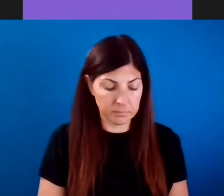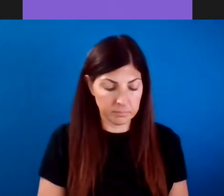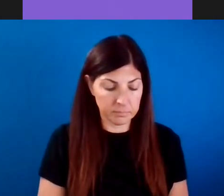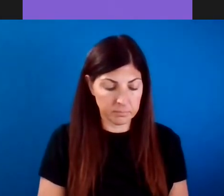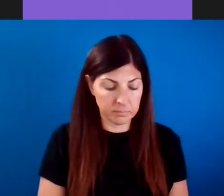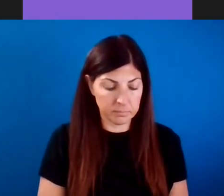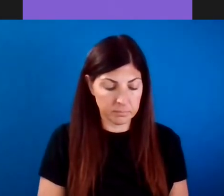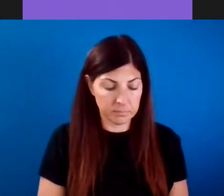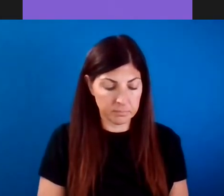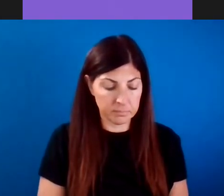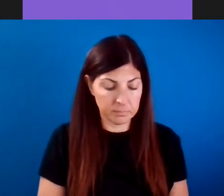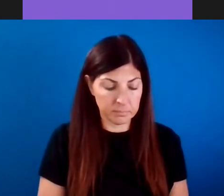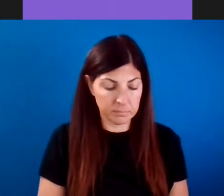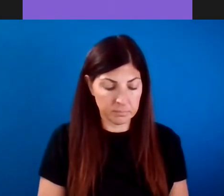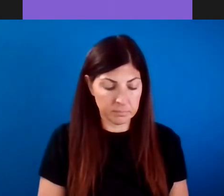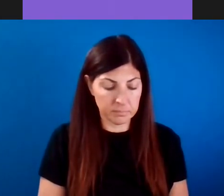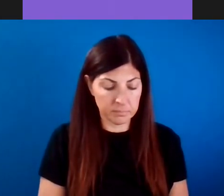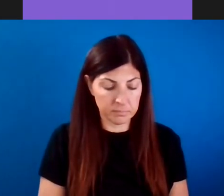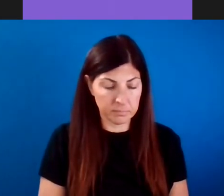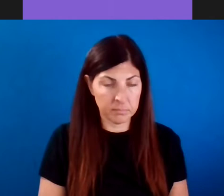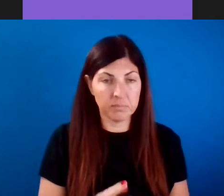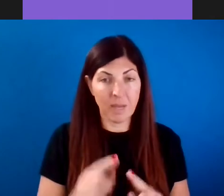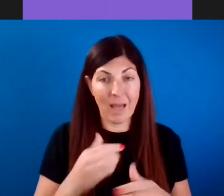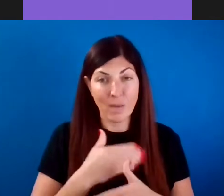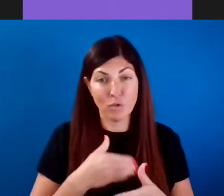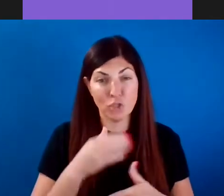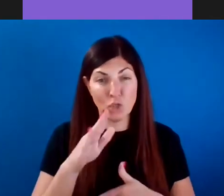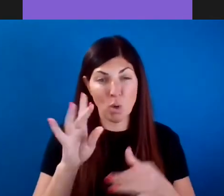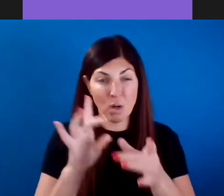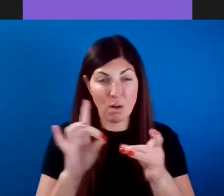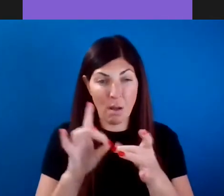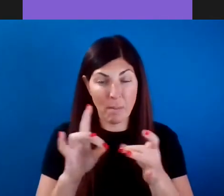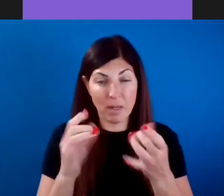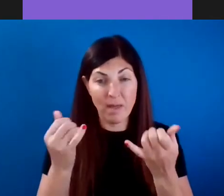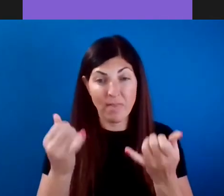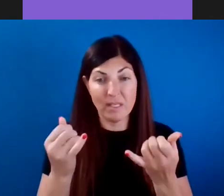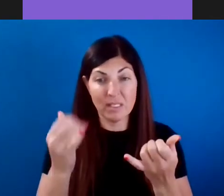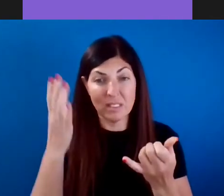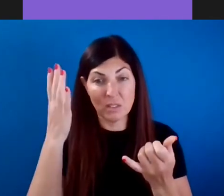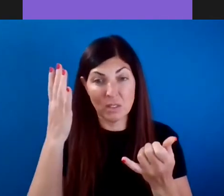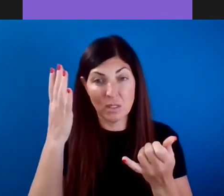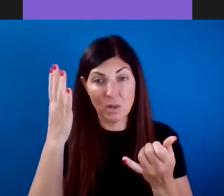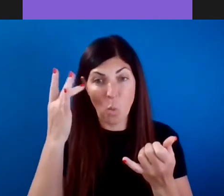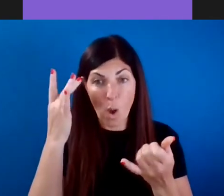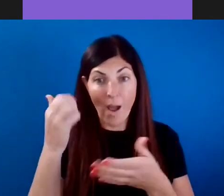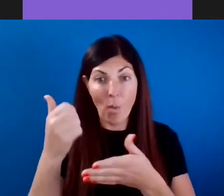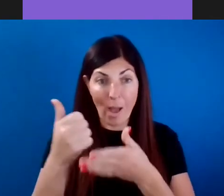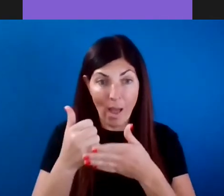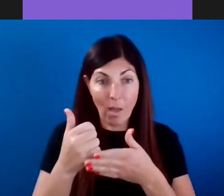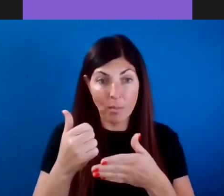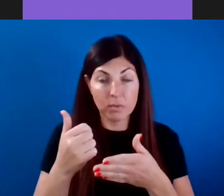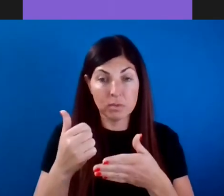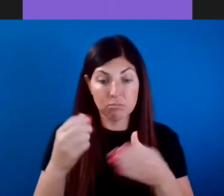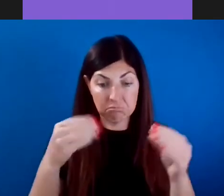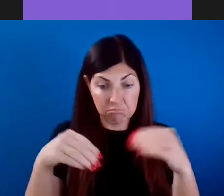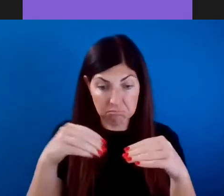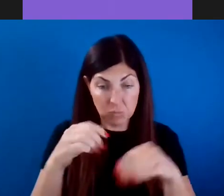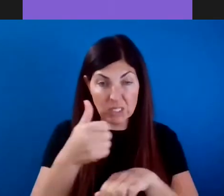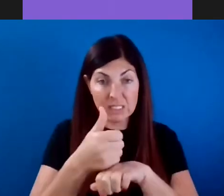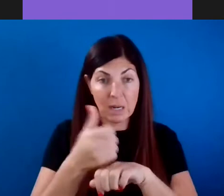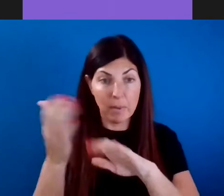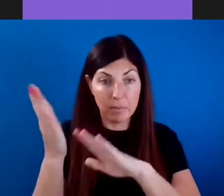said before, we really, really appreciate everybody's input. This is what informs the type of content that we put together for you all.